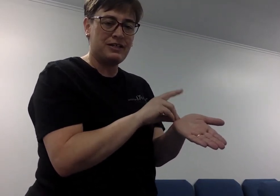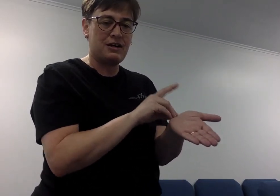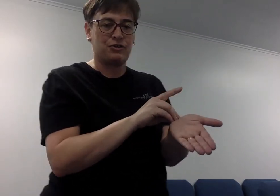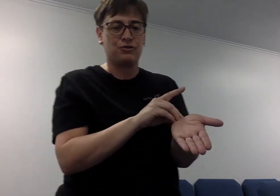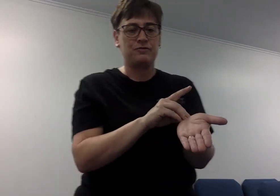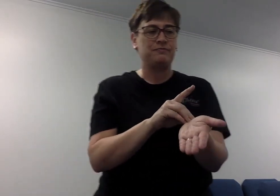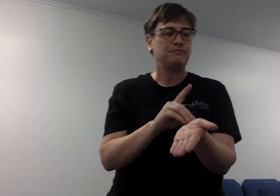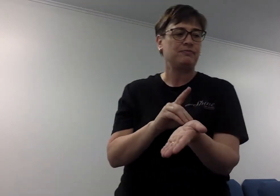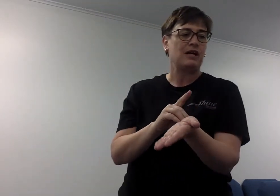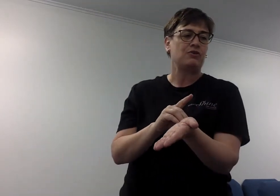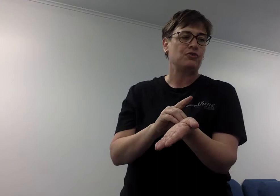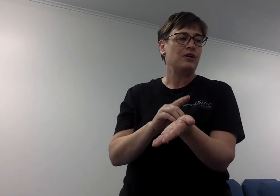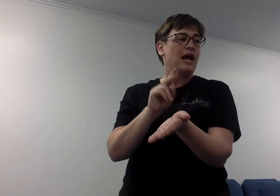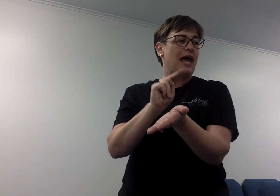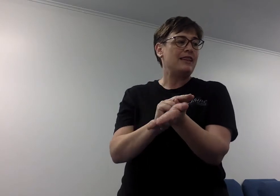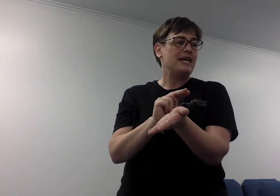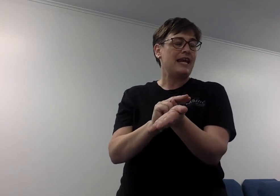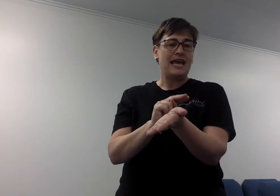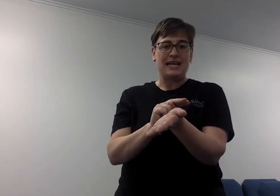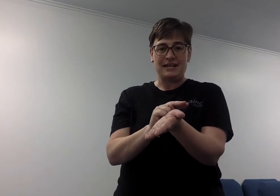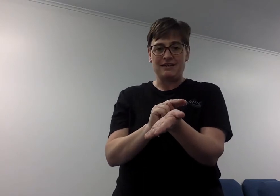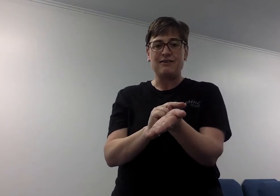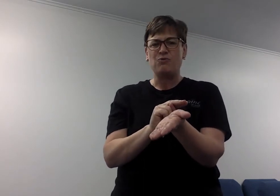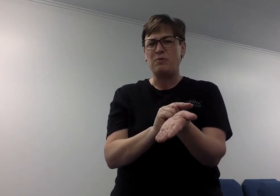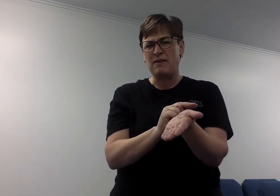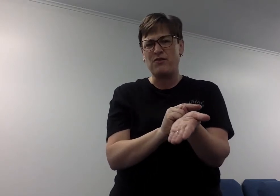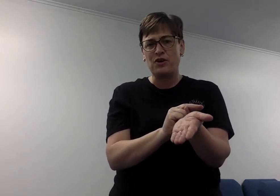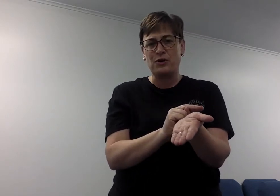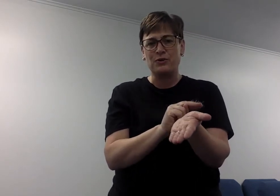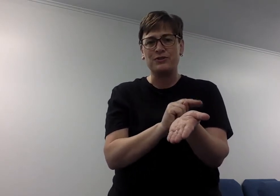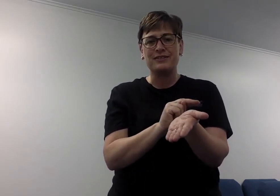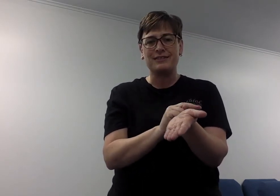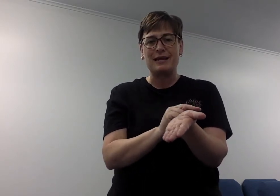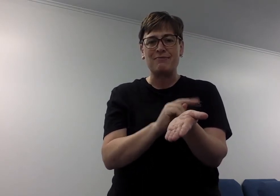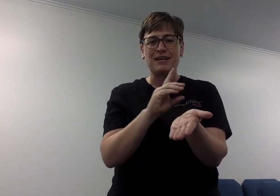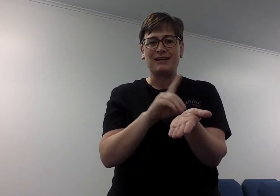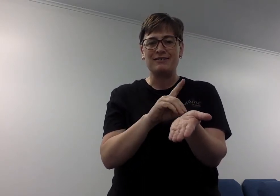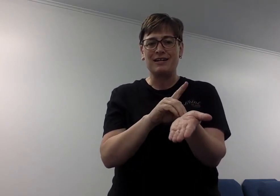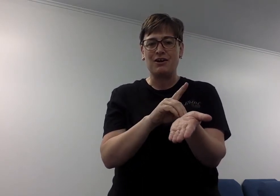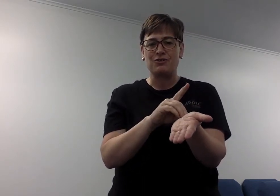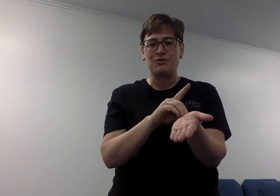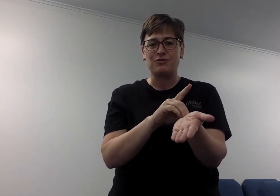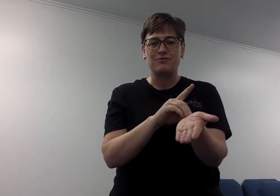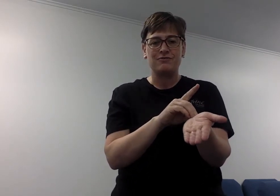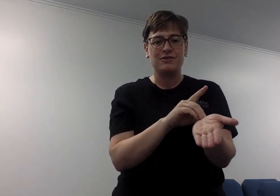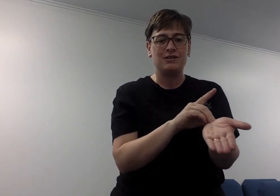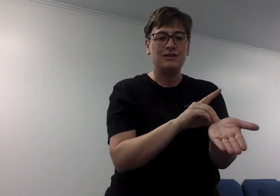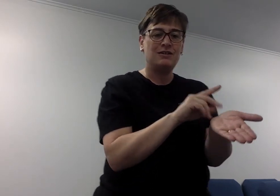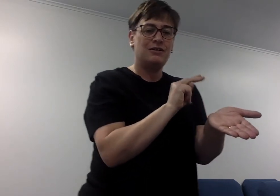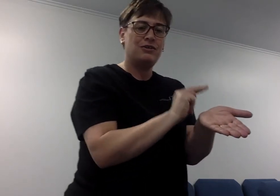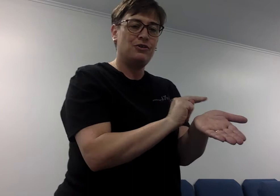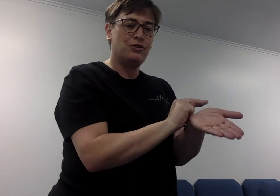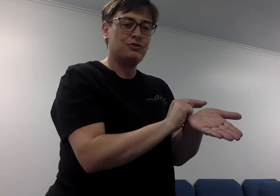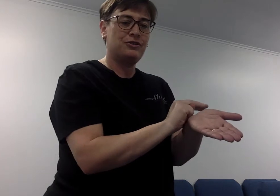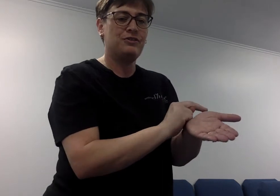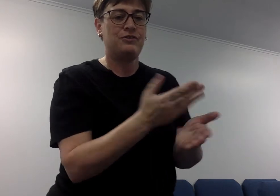doctor. And then N would be for a nurse. It's the same thing. Doctor, nurse. So for